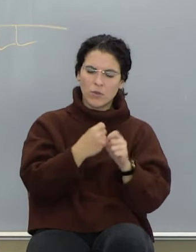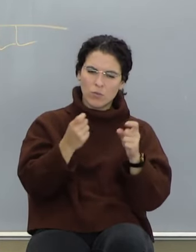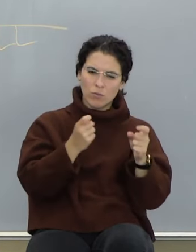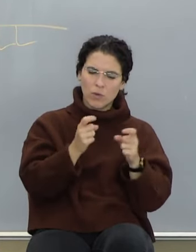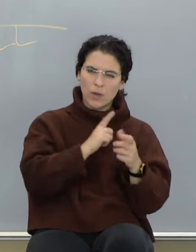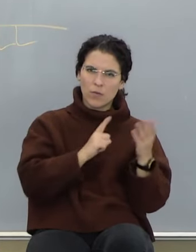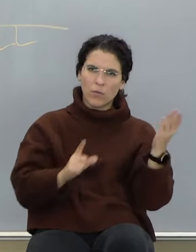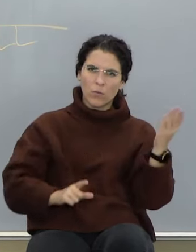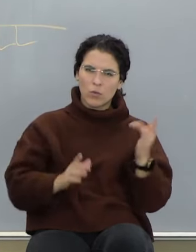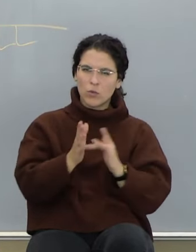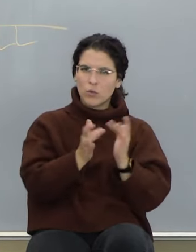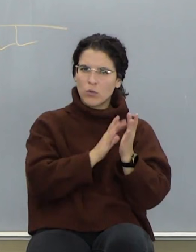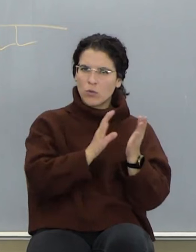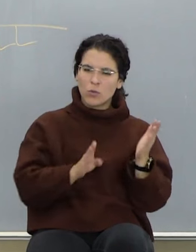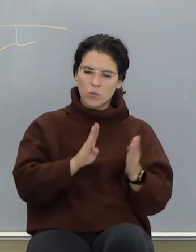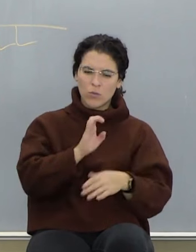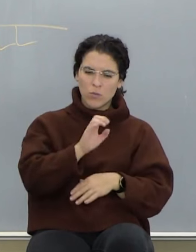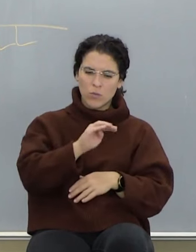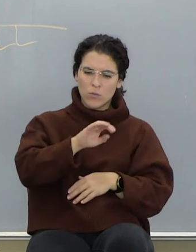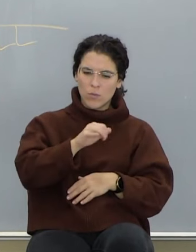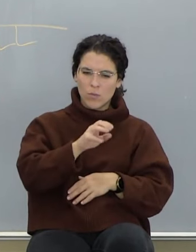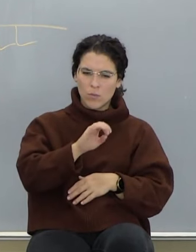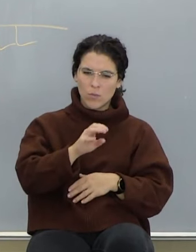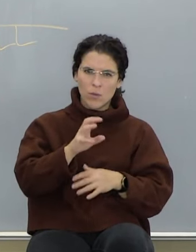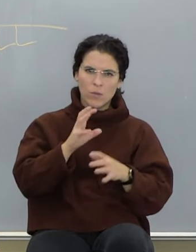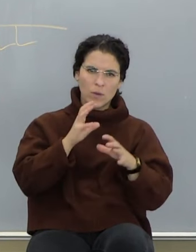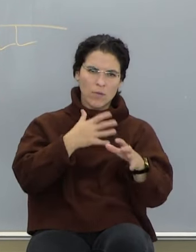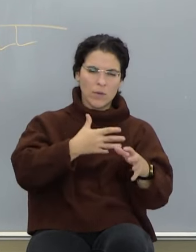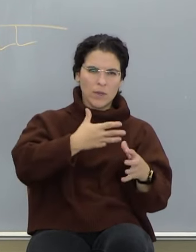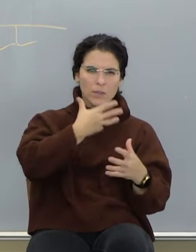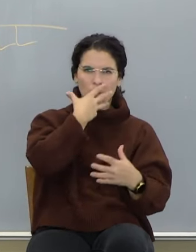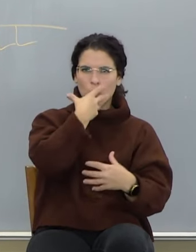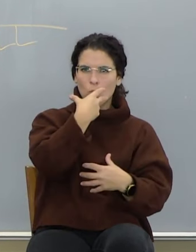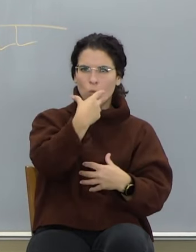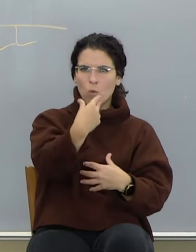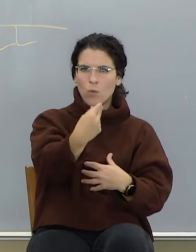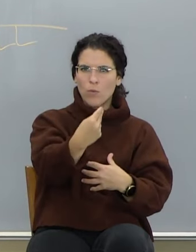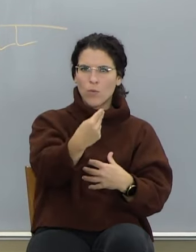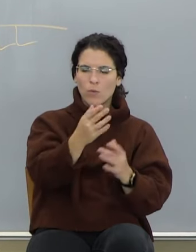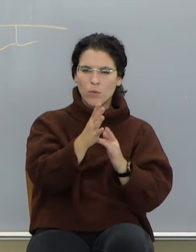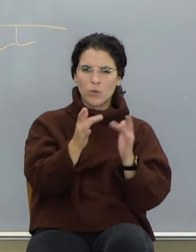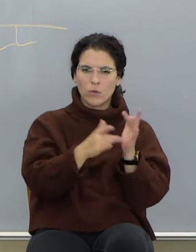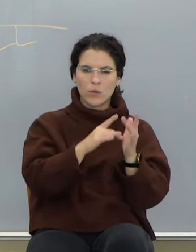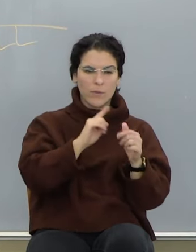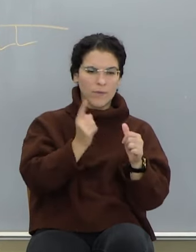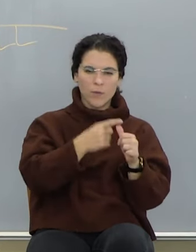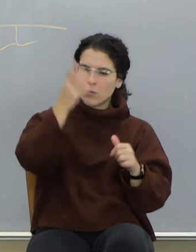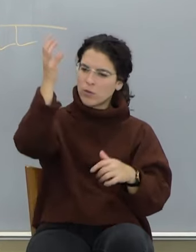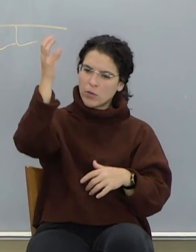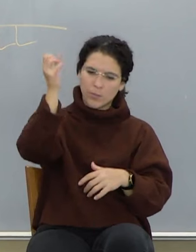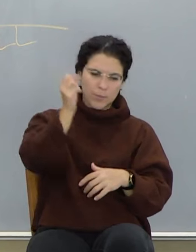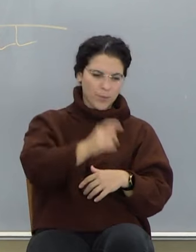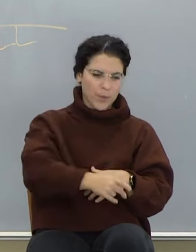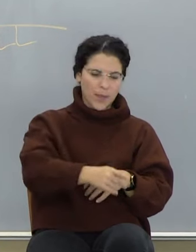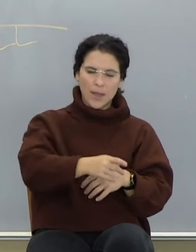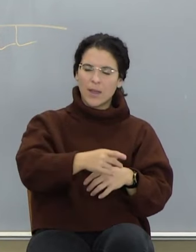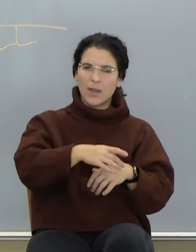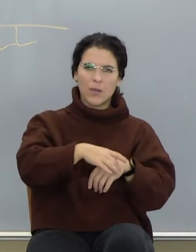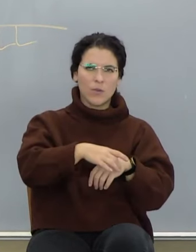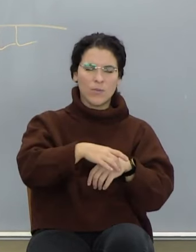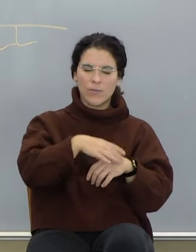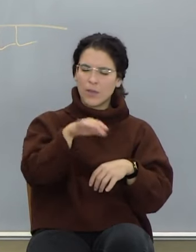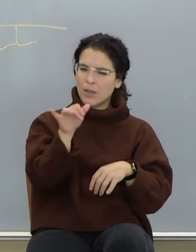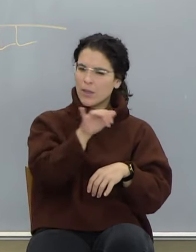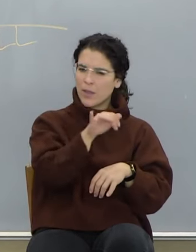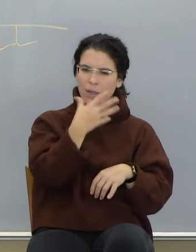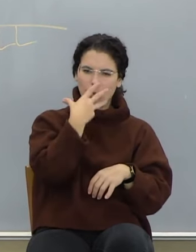Jesus Christ. Benjamin shall raven as a wolf. That's what Jesus is going to do when he first touches down on planet Earth at the second coming. He's